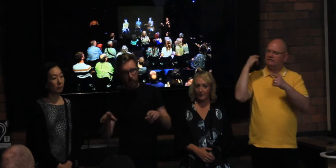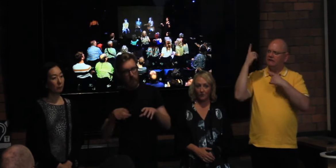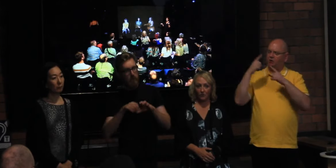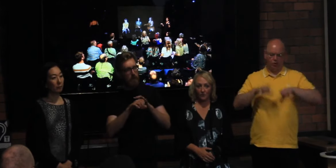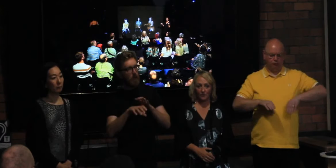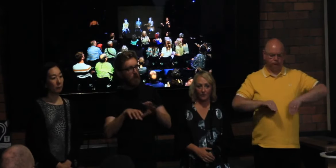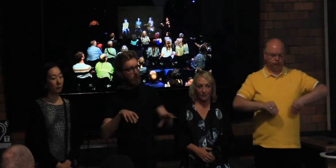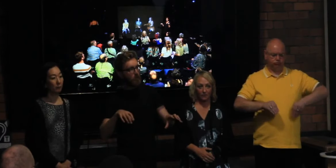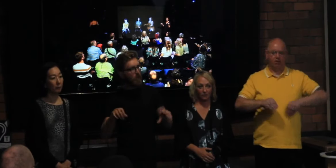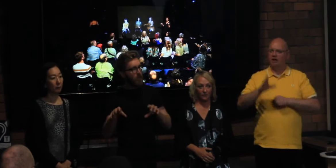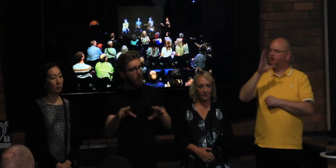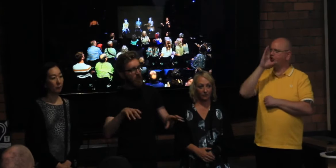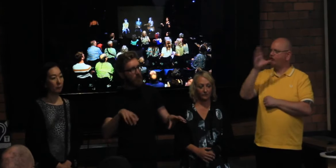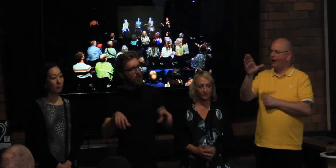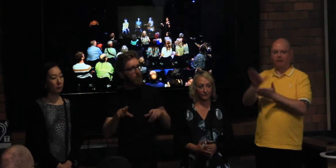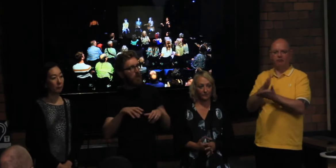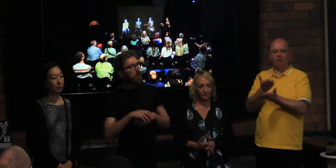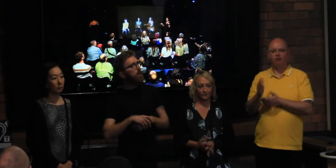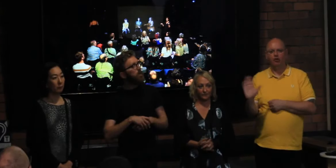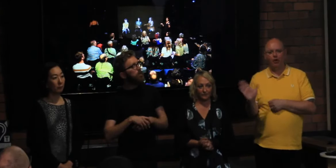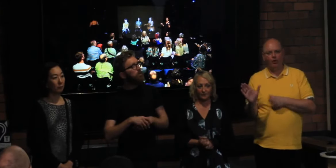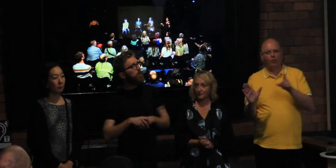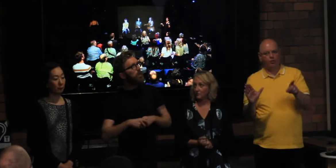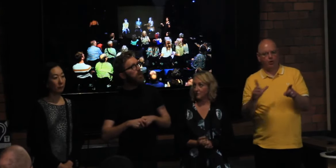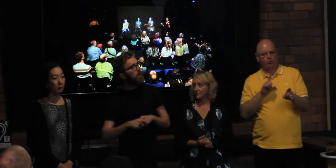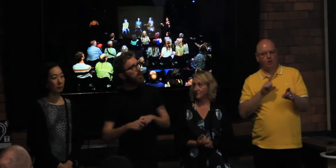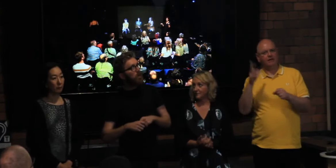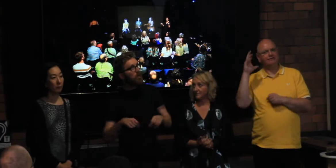also an effort to make two very distinct